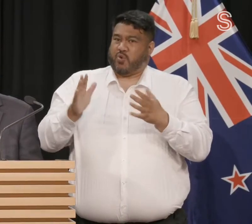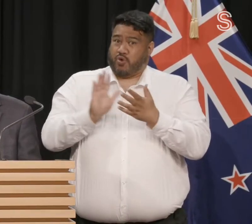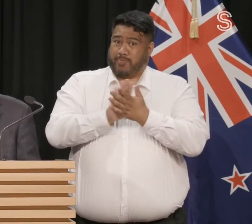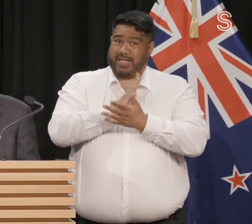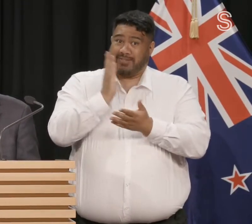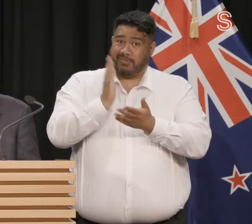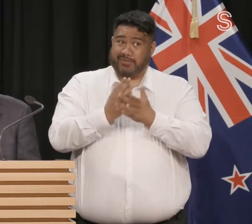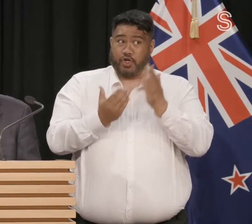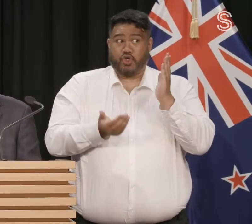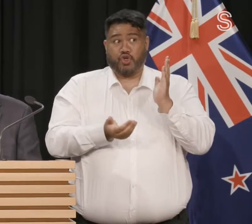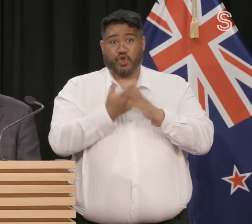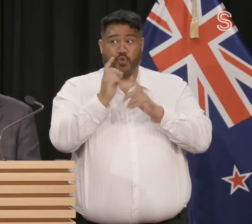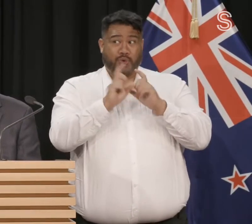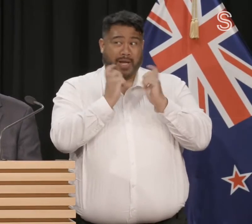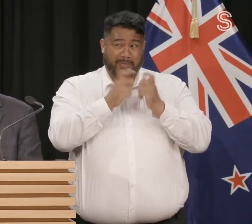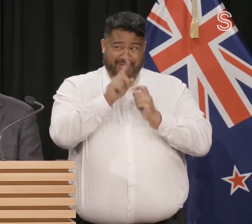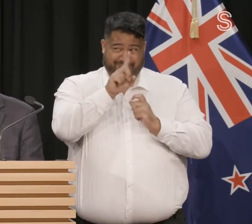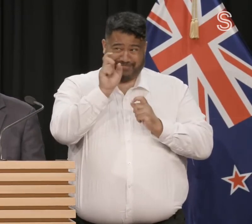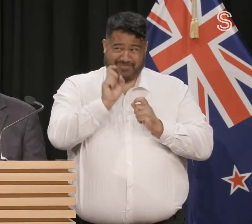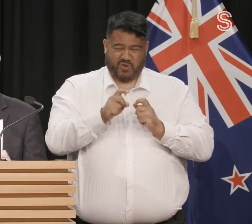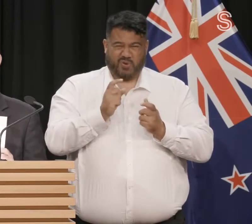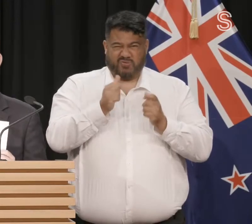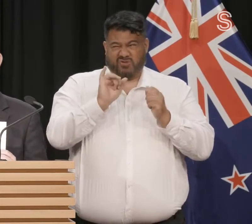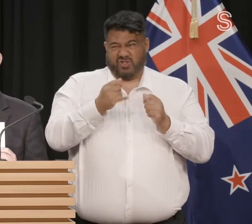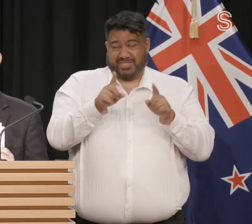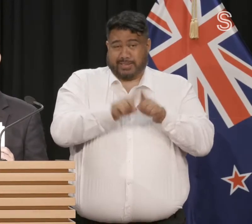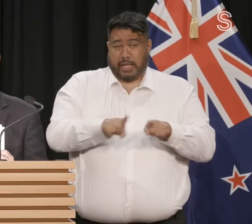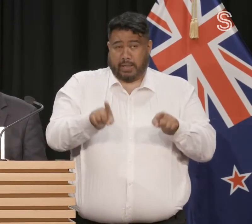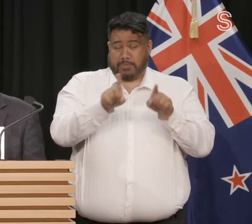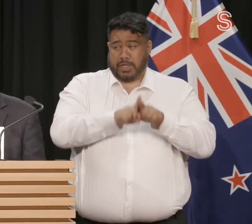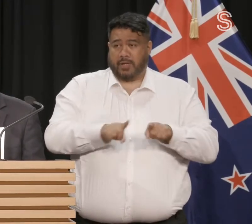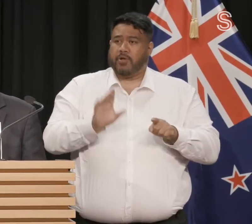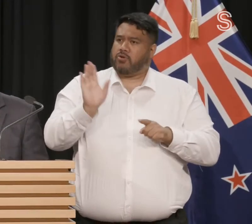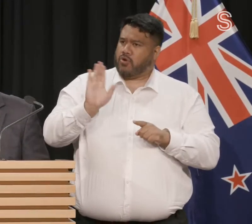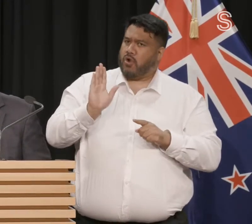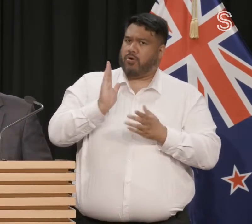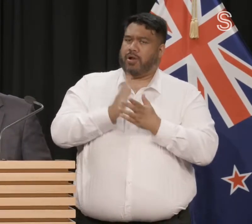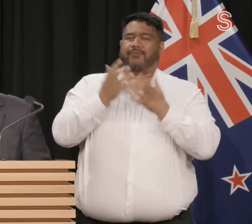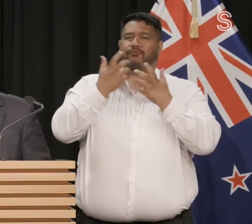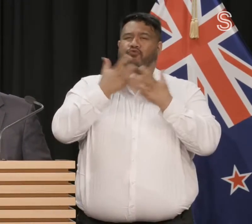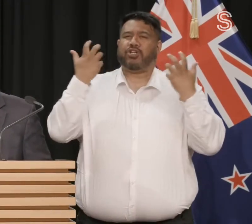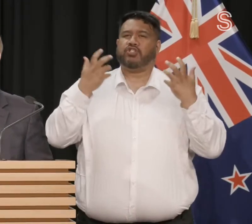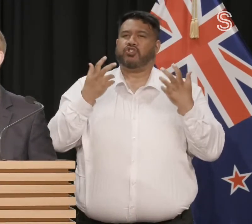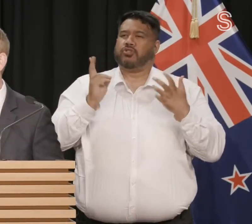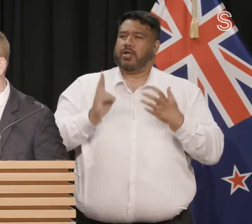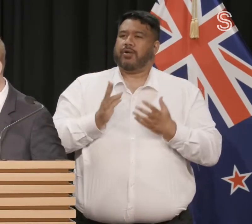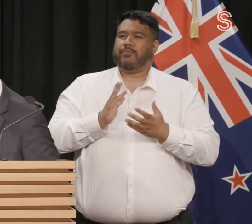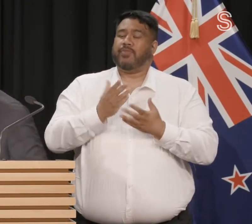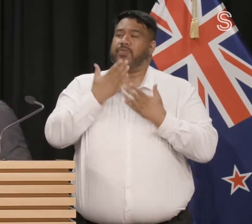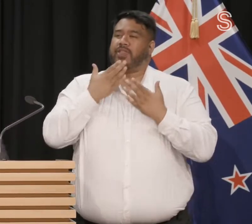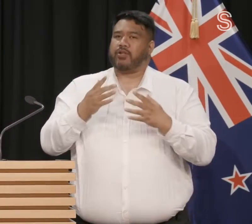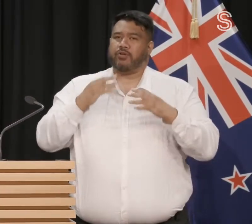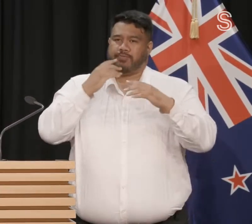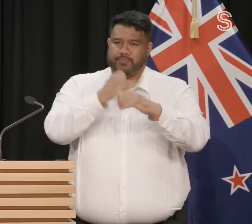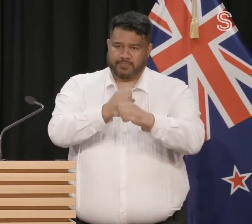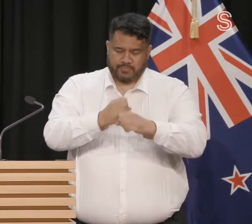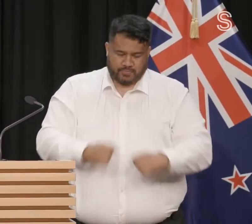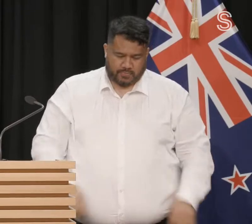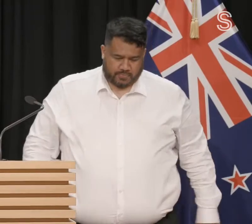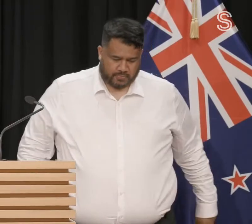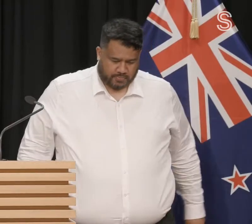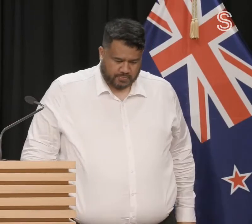it more of the same? No, I believe it is. It presents a significantly refreshed lineup. All right, thanks everybody. Cheers.